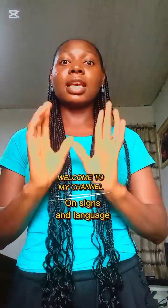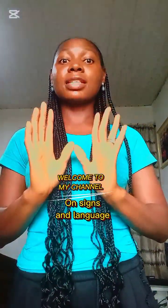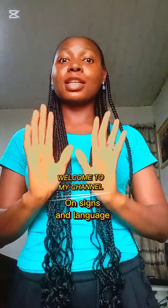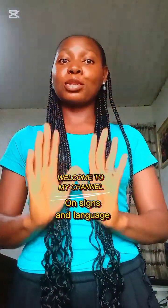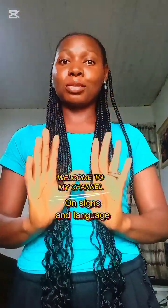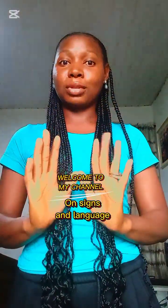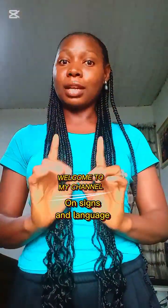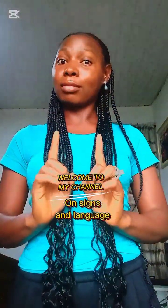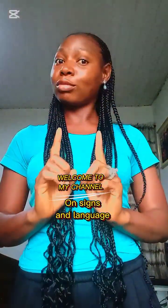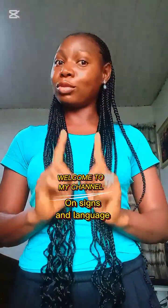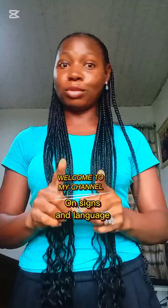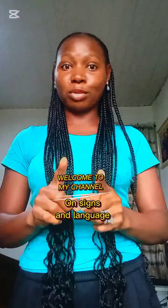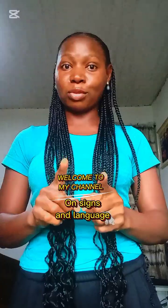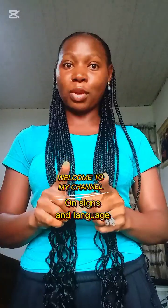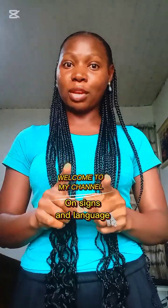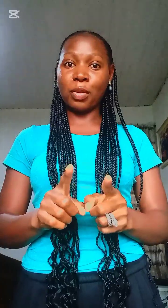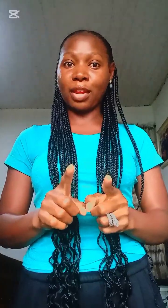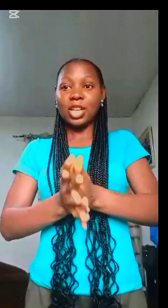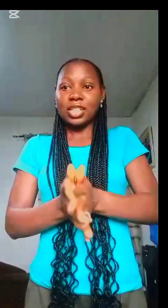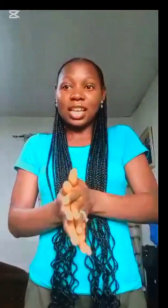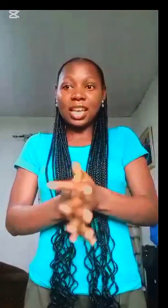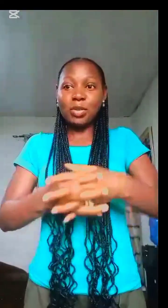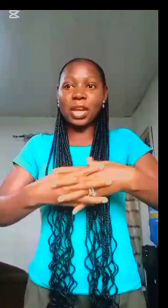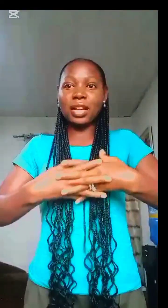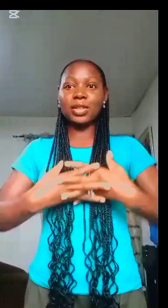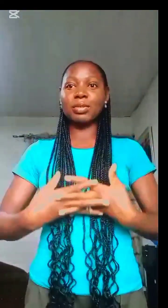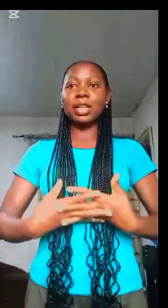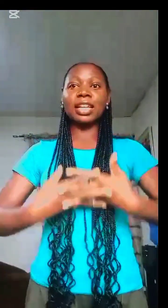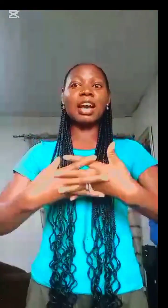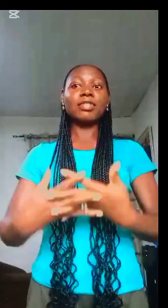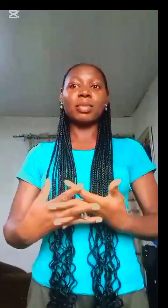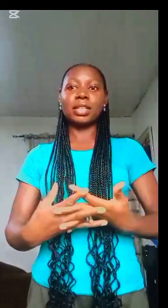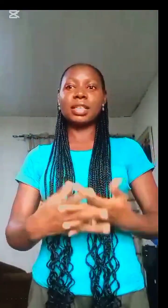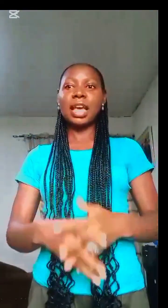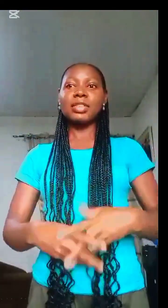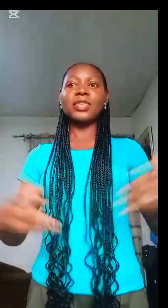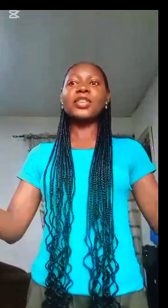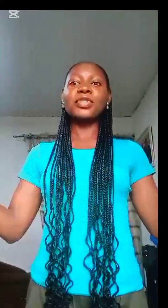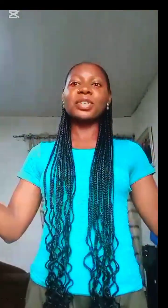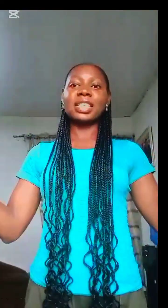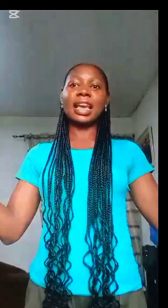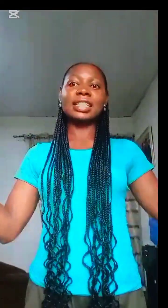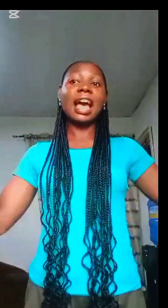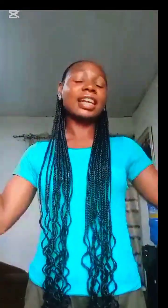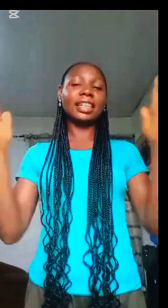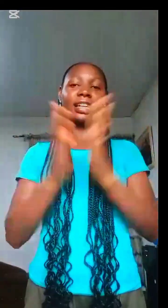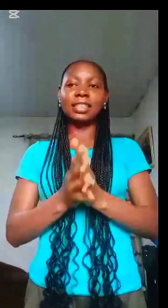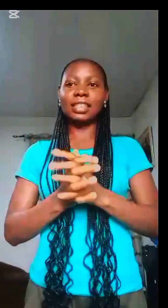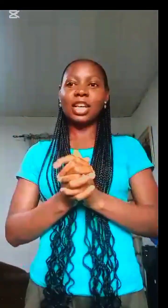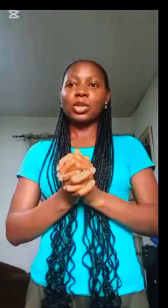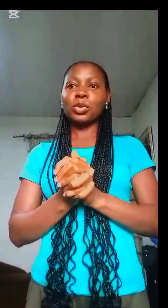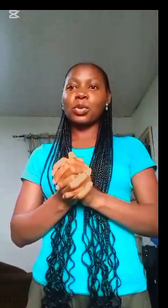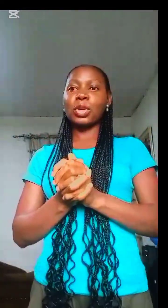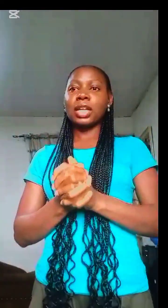stay tuned and do not go anywhere. Today we are going to be learning alphabets. The very first signs are learned. So